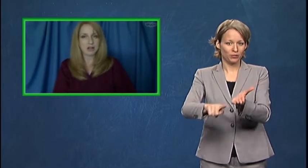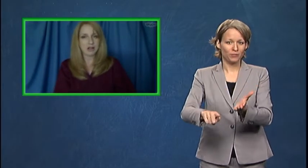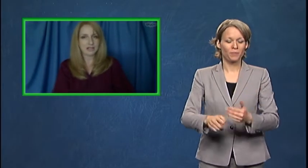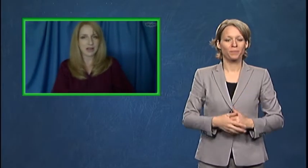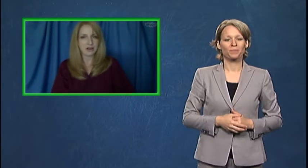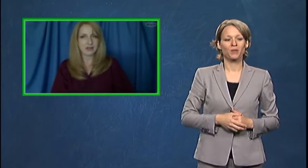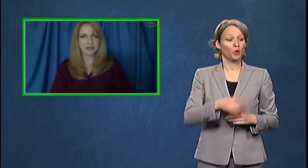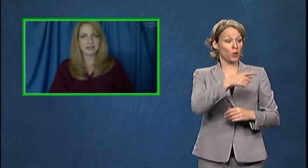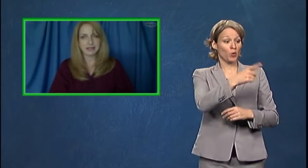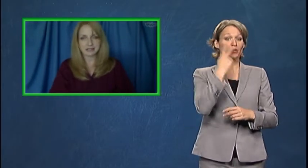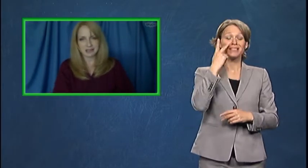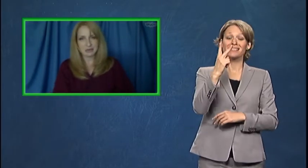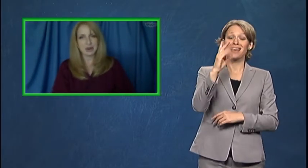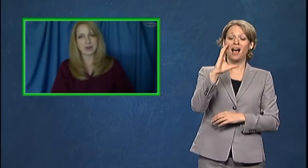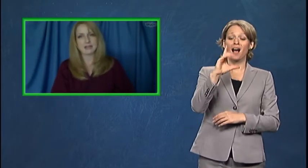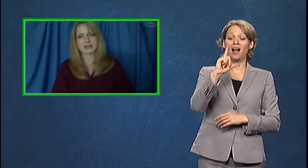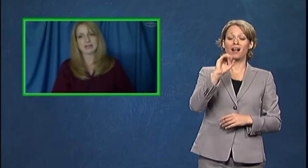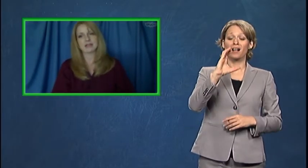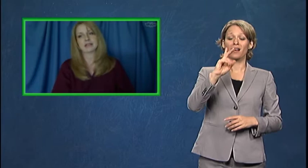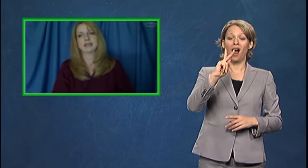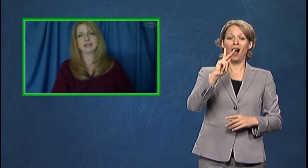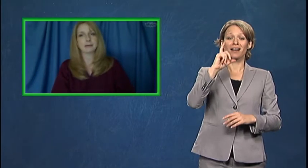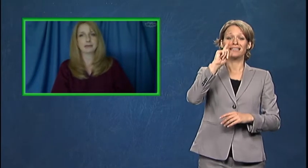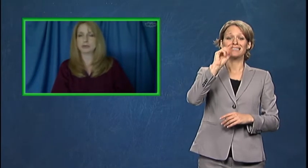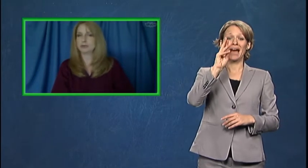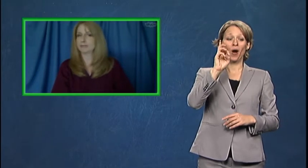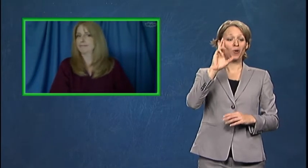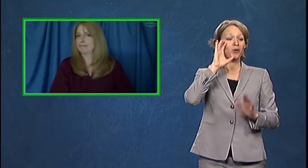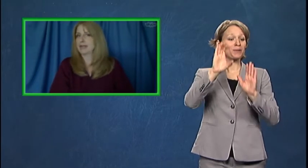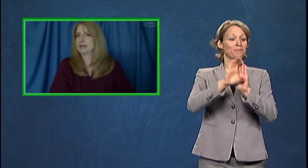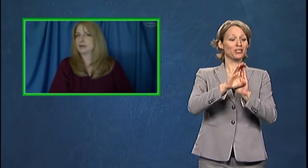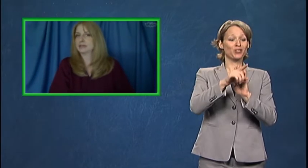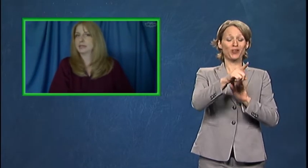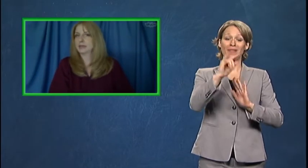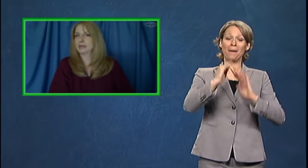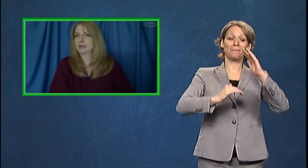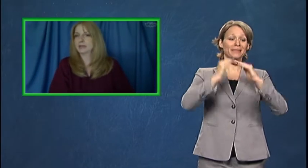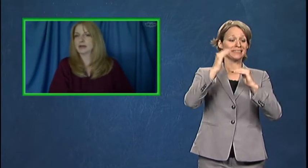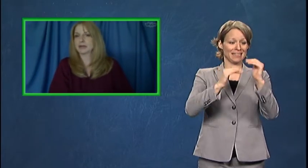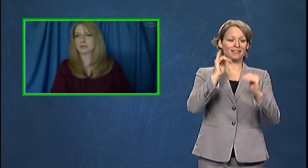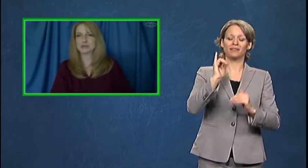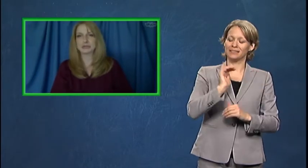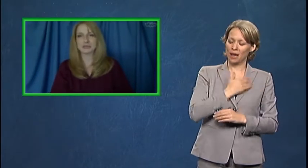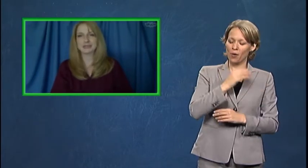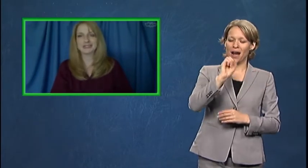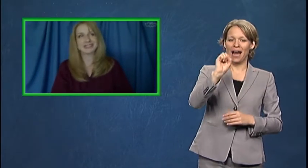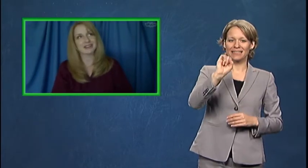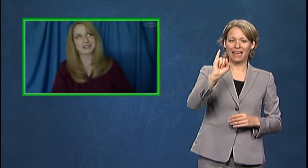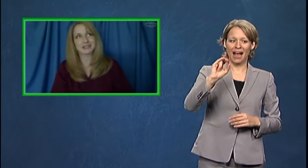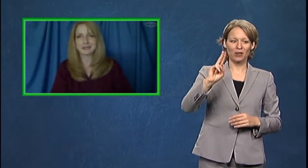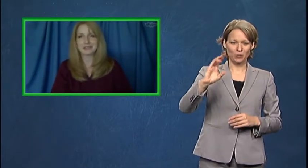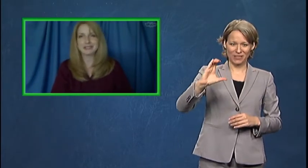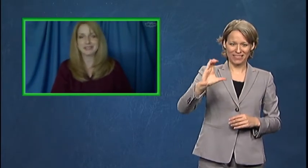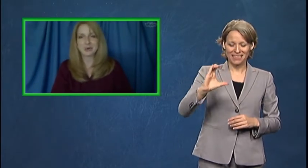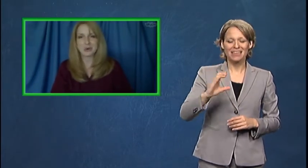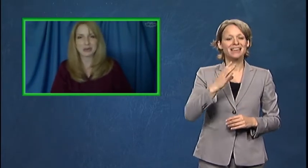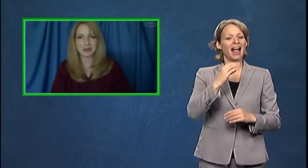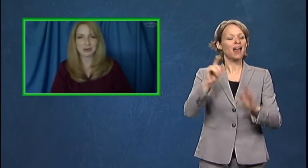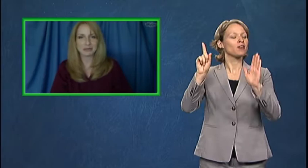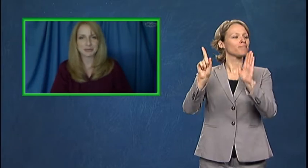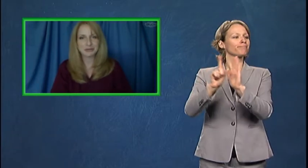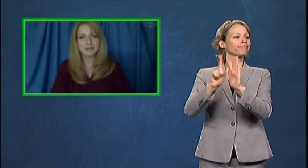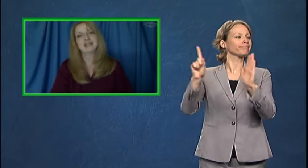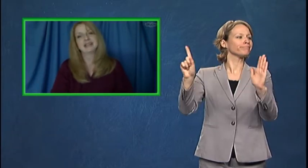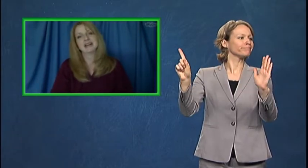Hall clock tower at SIU Carbondale, and you may notice that it becomes audible soon. It goes off every quarter